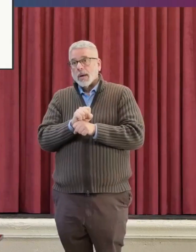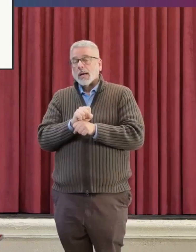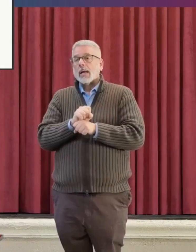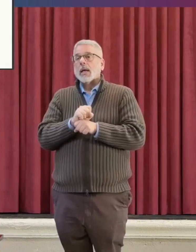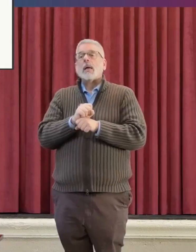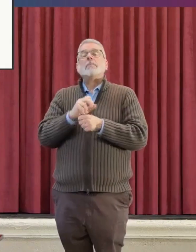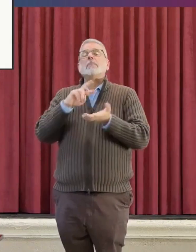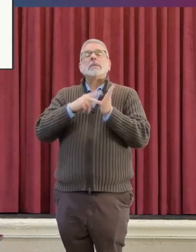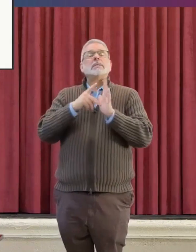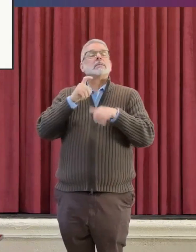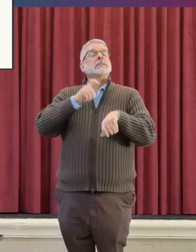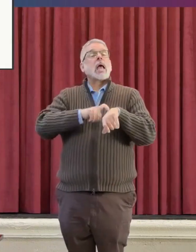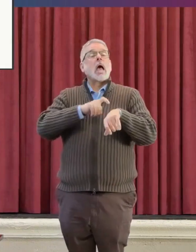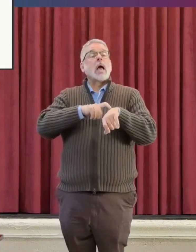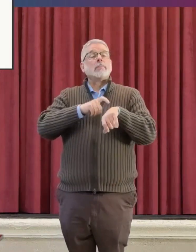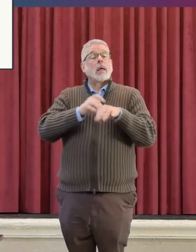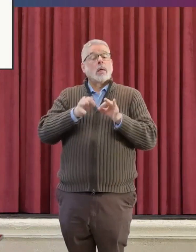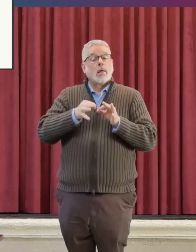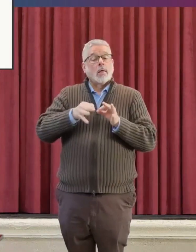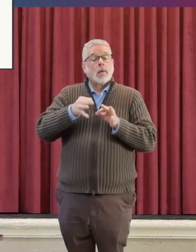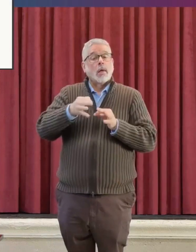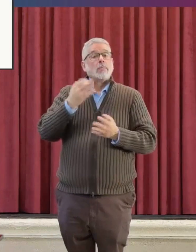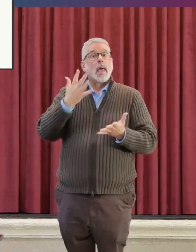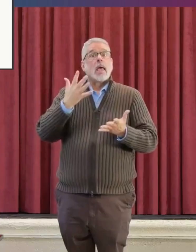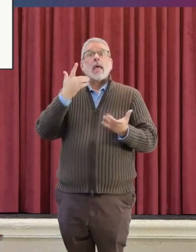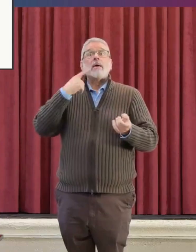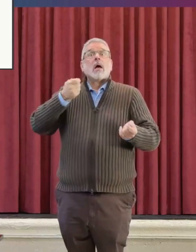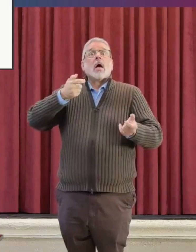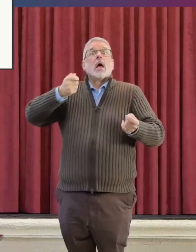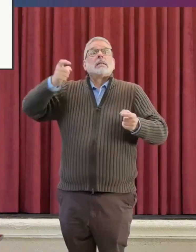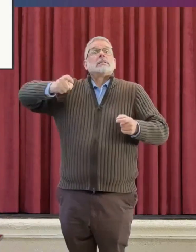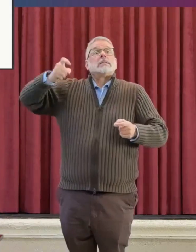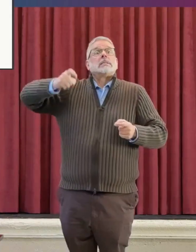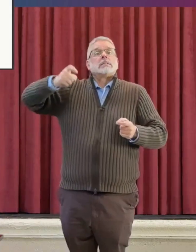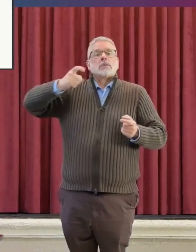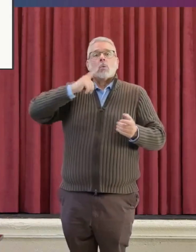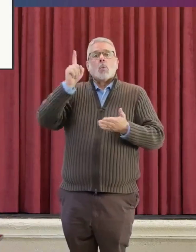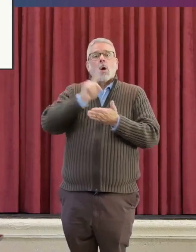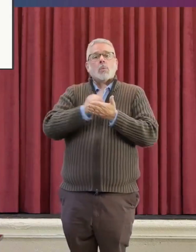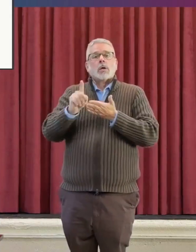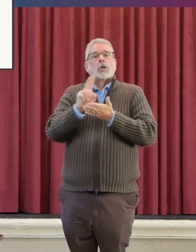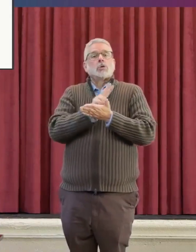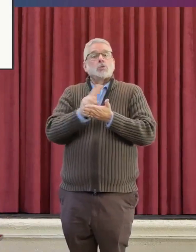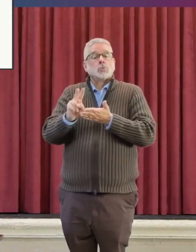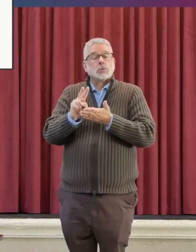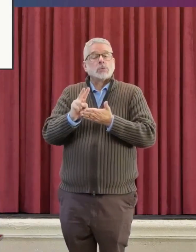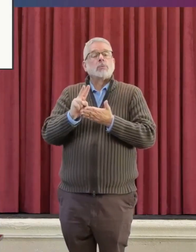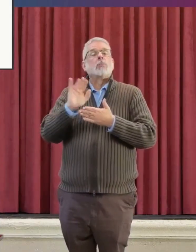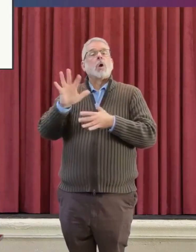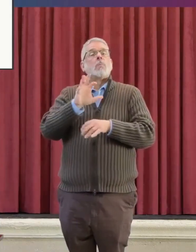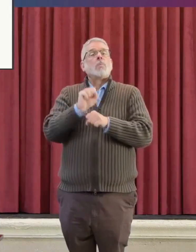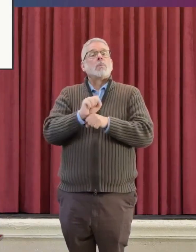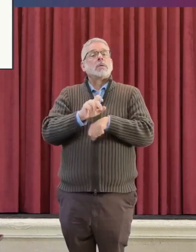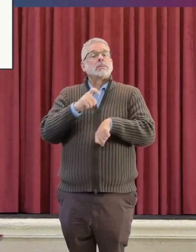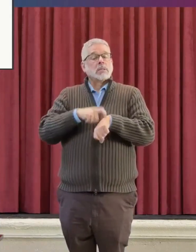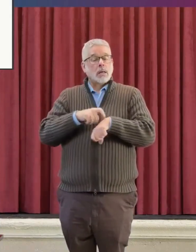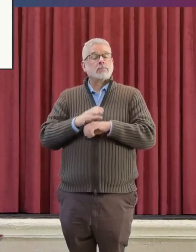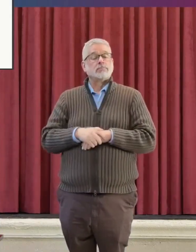questions won't get answered right away, so you may need to wait for like a week or 2 weeks for the appointment time.